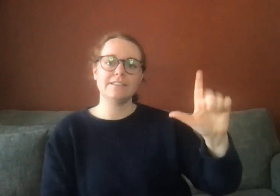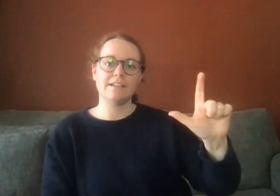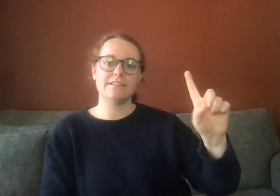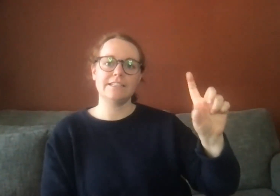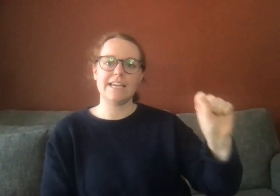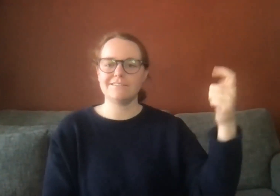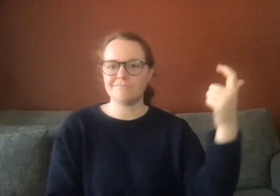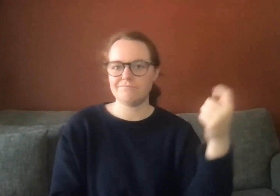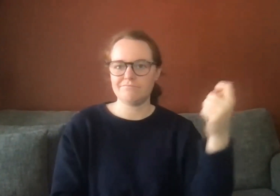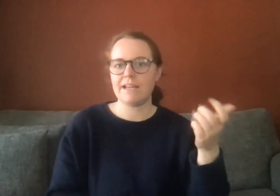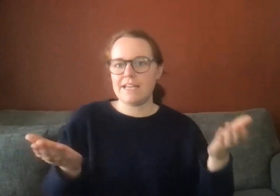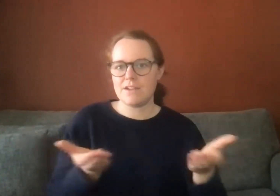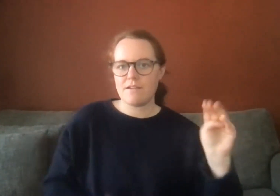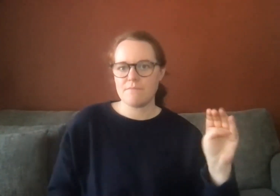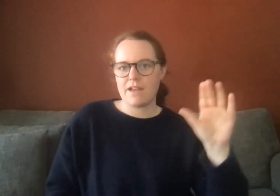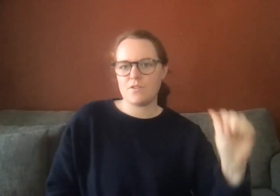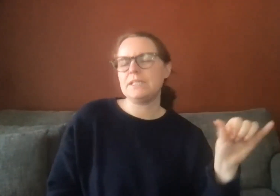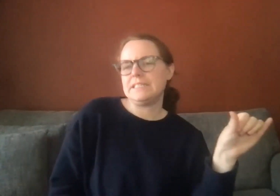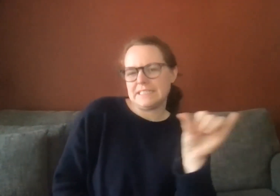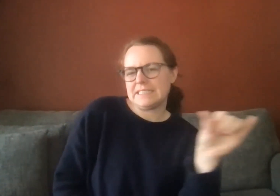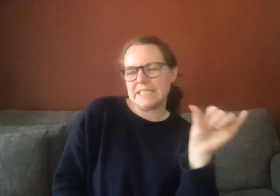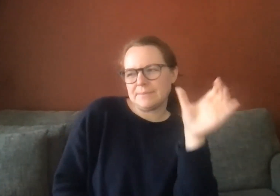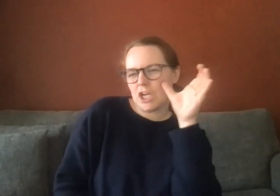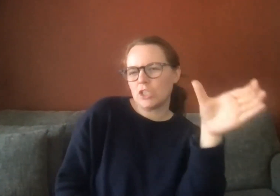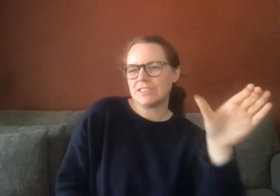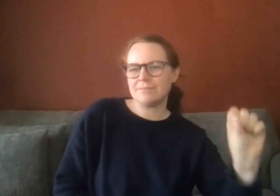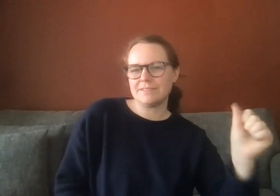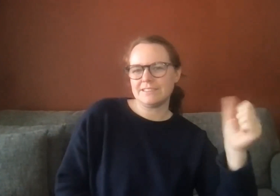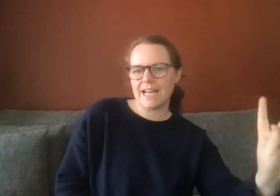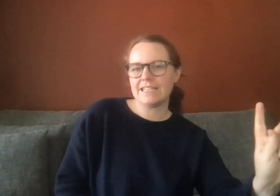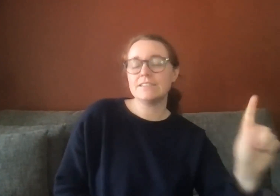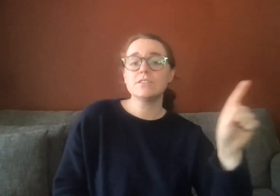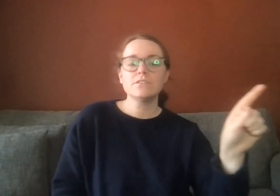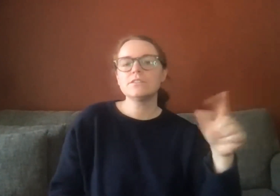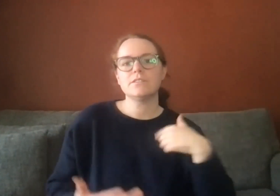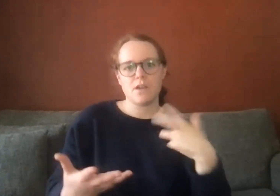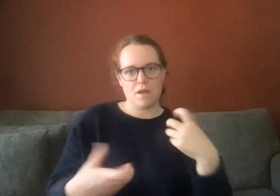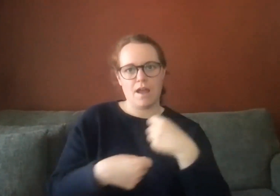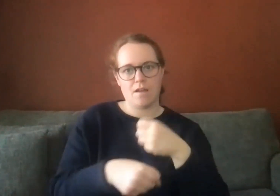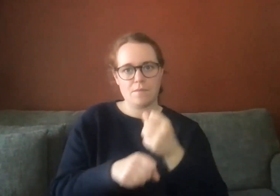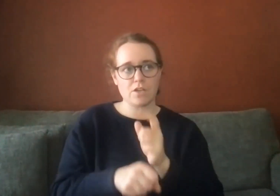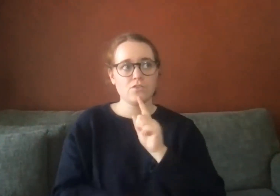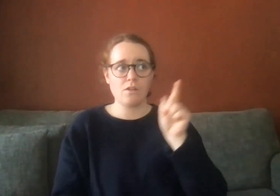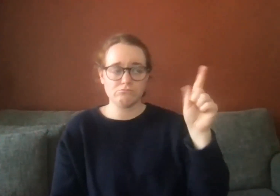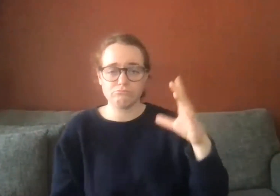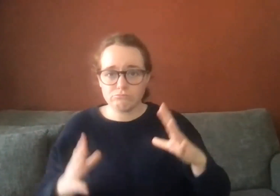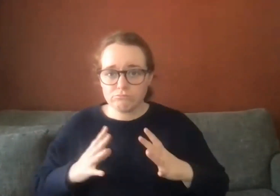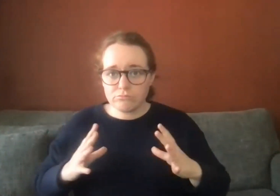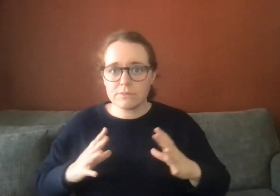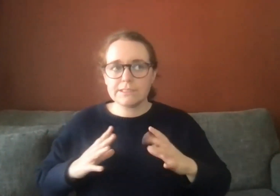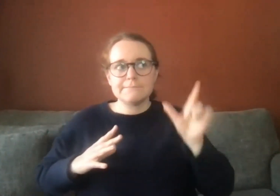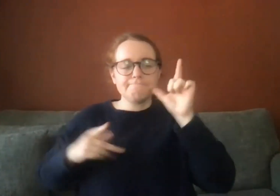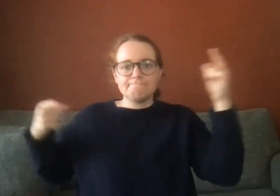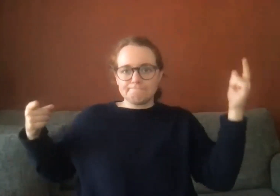in Manitoba, likely similar in Saskatchewan, is that you would just want to make sure that we're not impacting anything